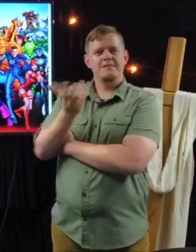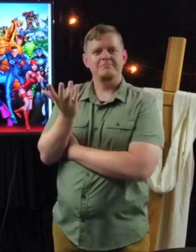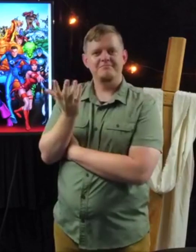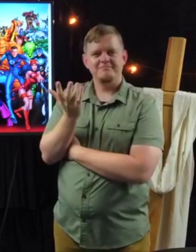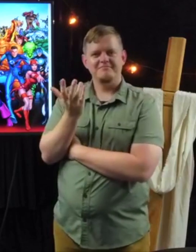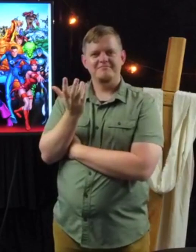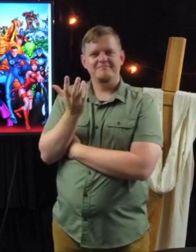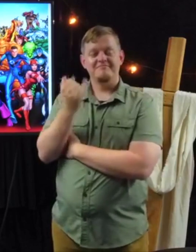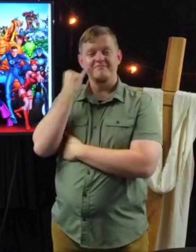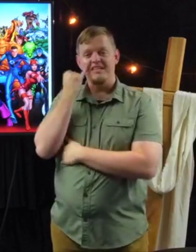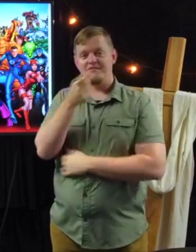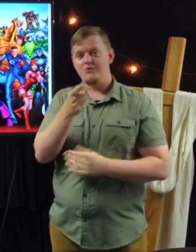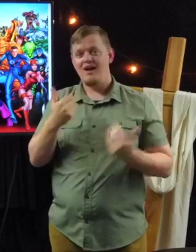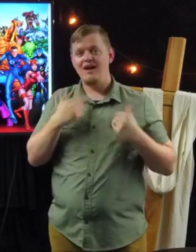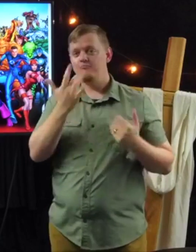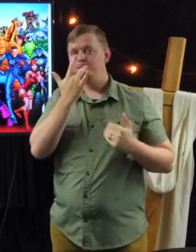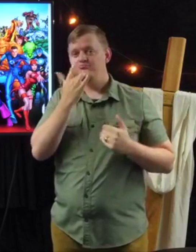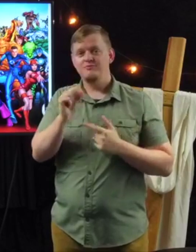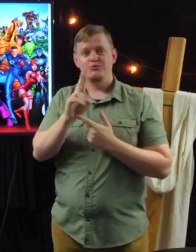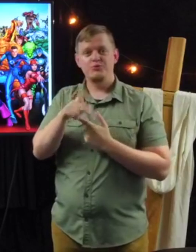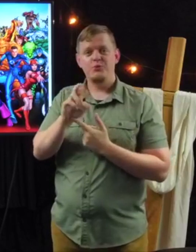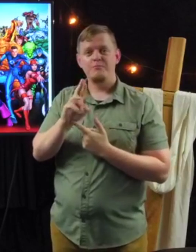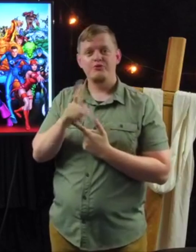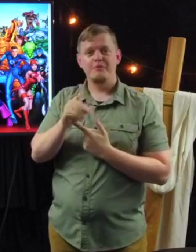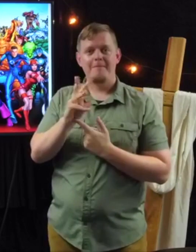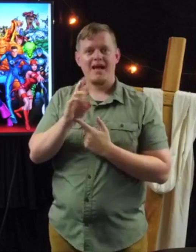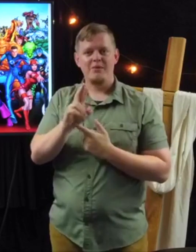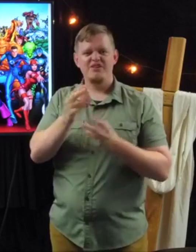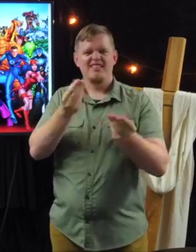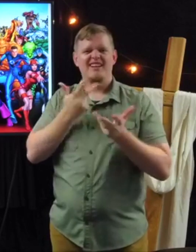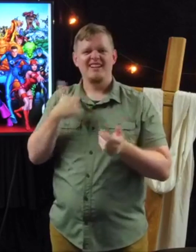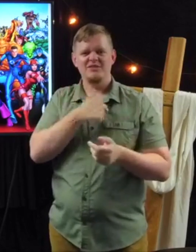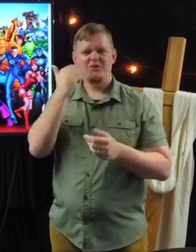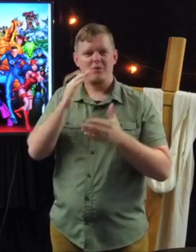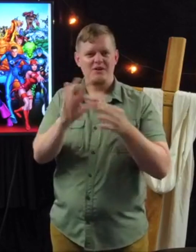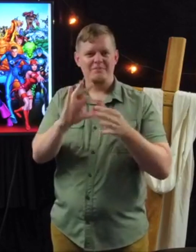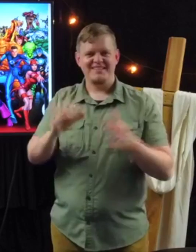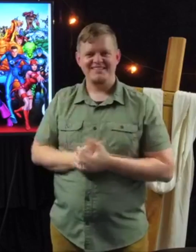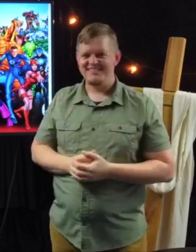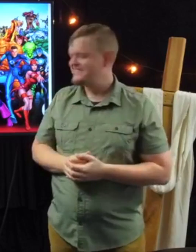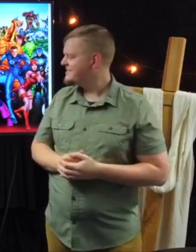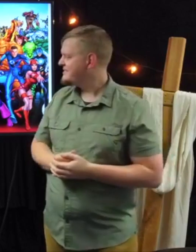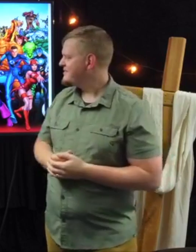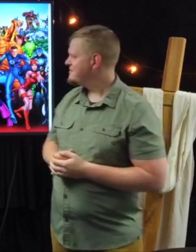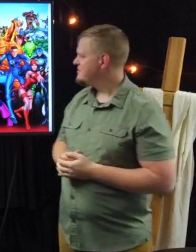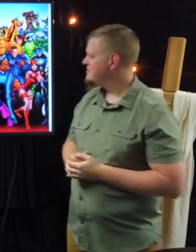my superpower be? If you have any preference or superpower, go ahead and make a comment what your superpower